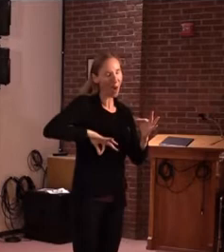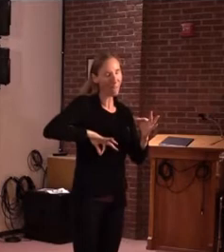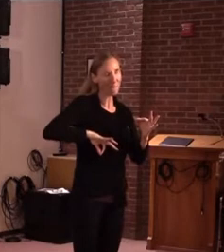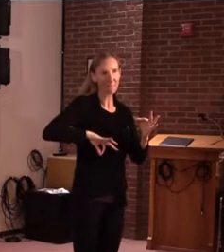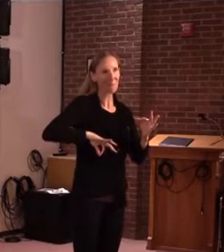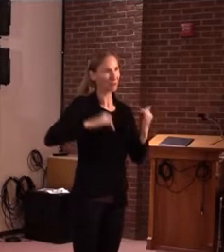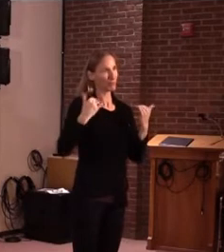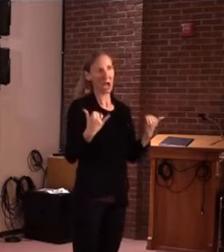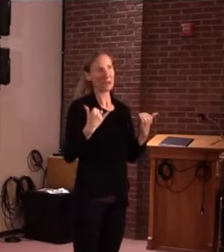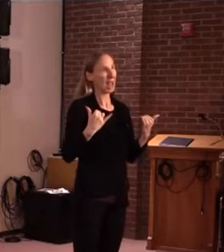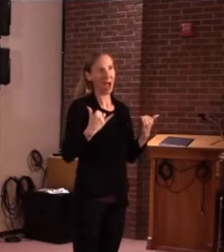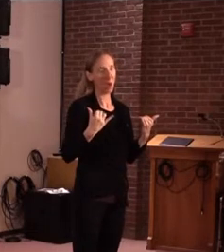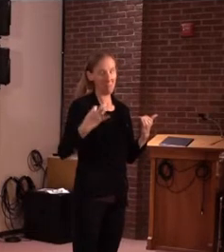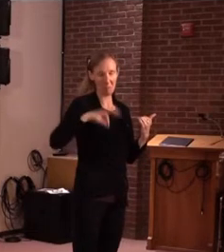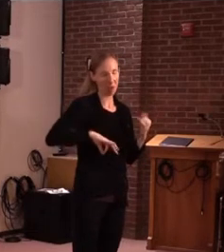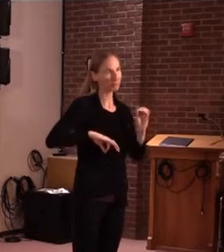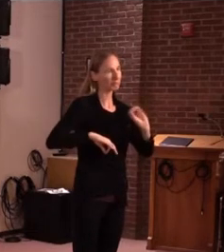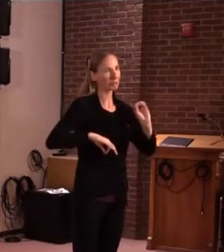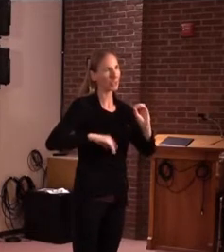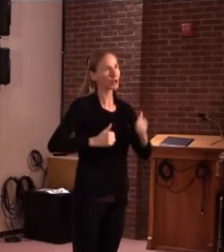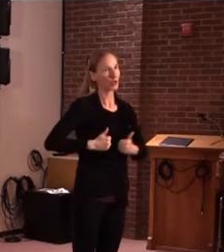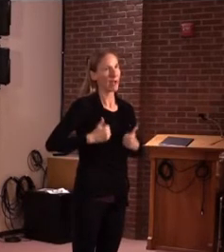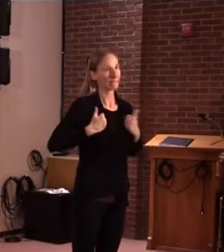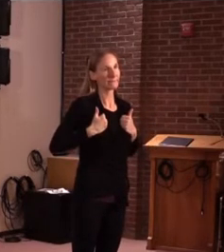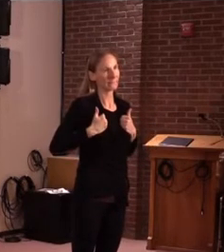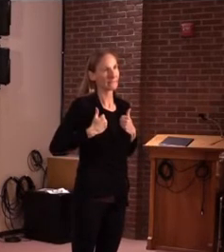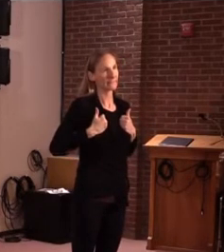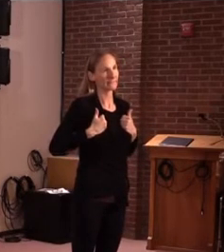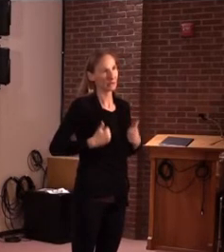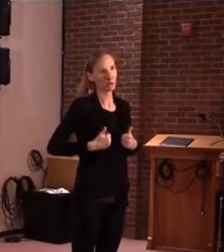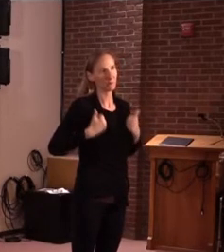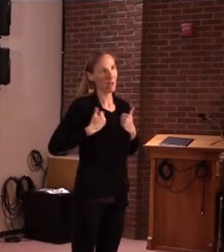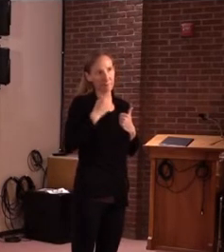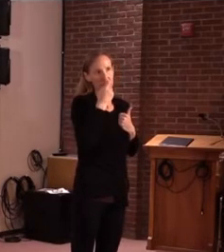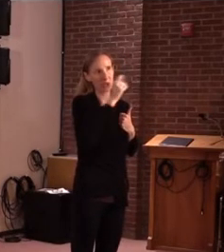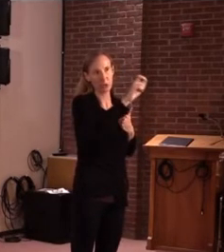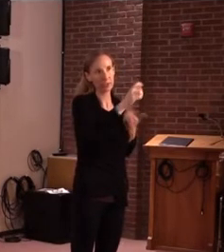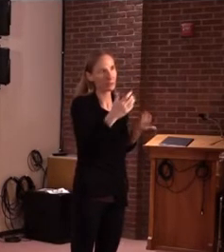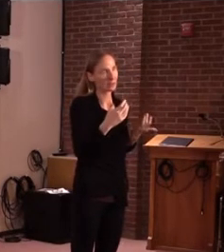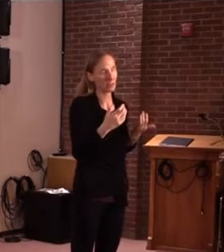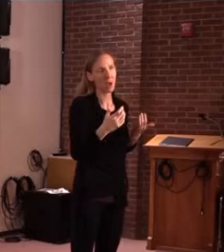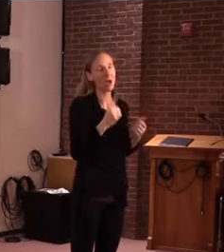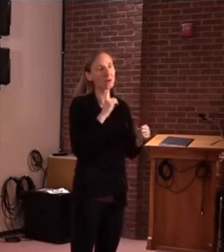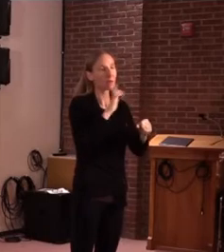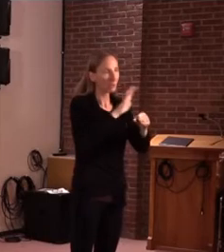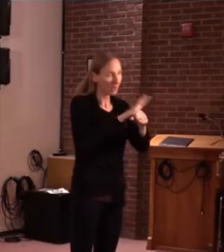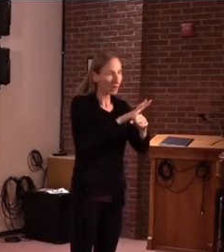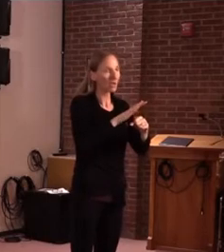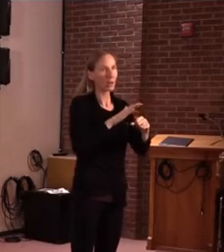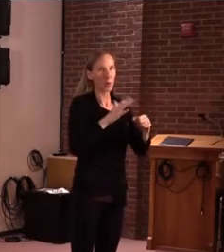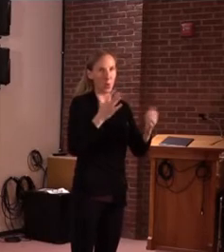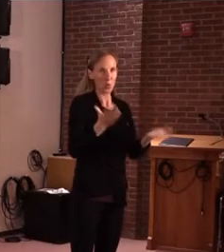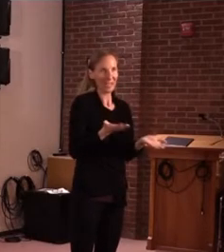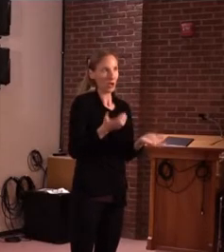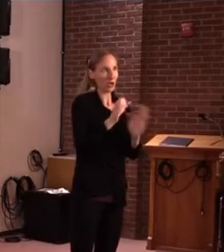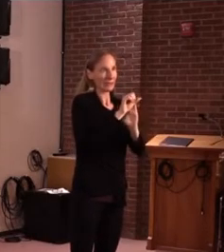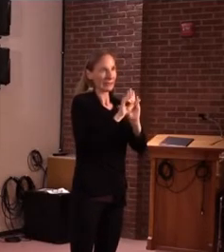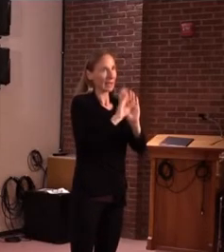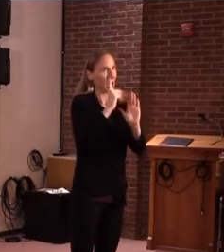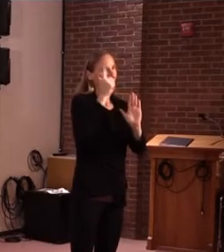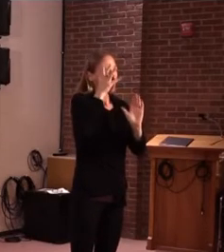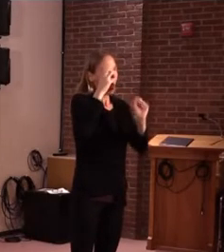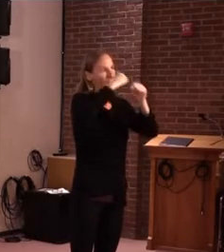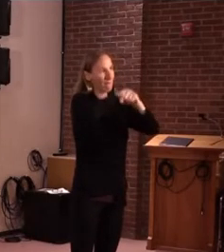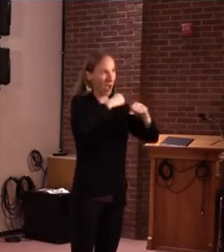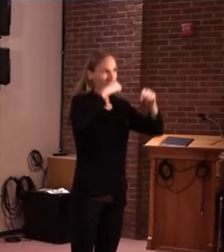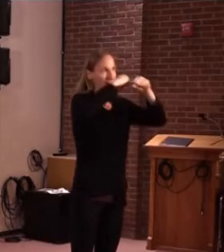and challenges, and I can assure you that the agency and the governor and the team at Commerce and everyone at state government is going to fight for